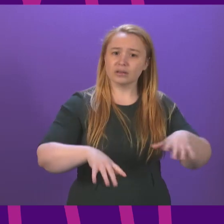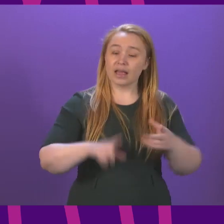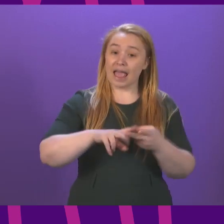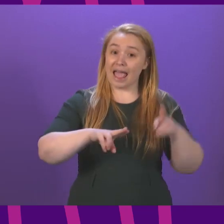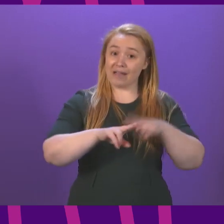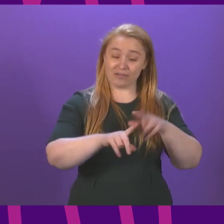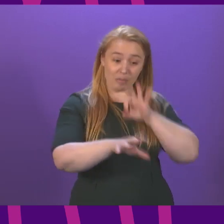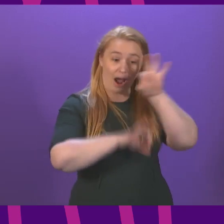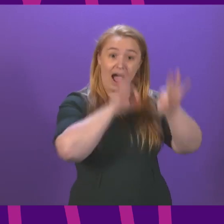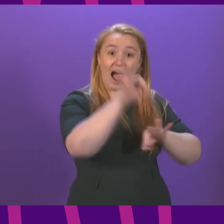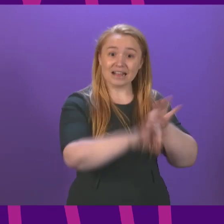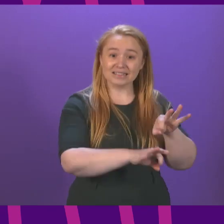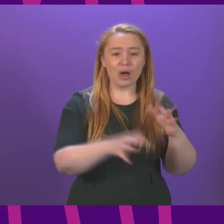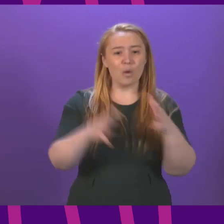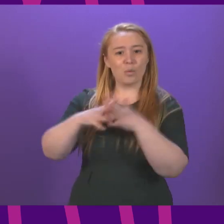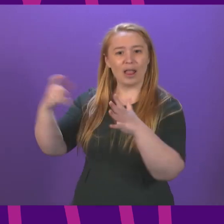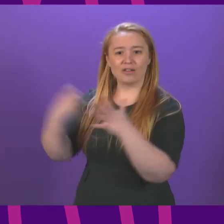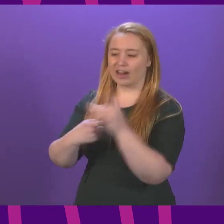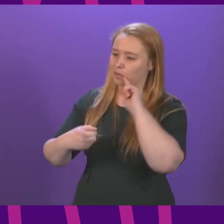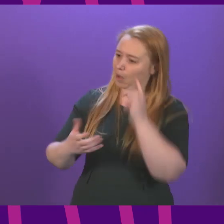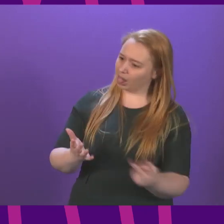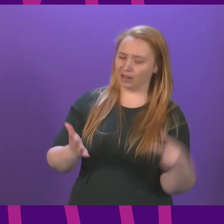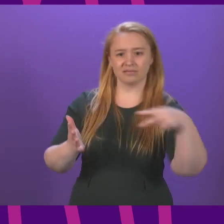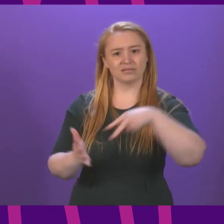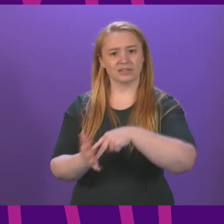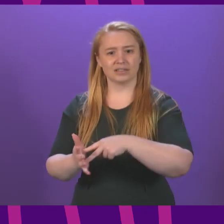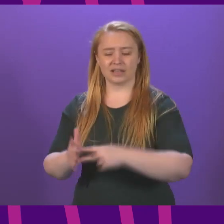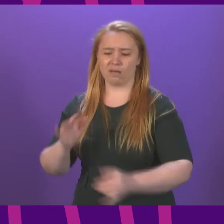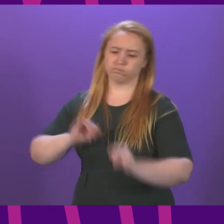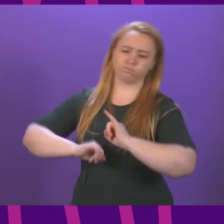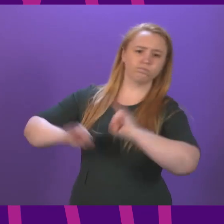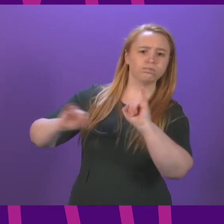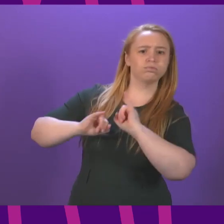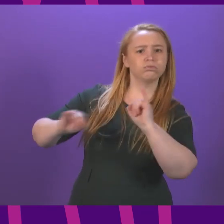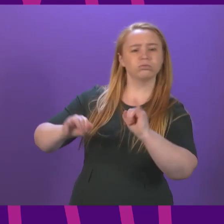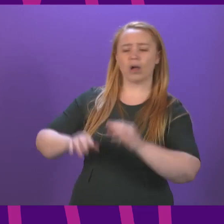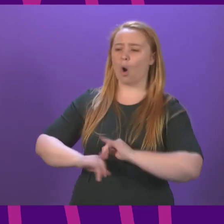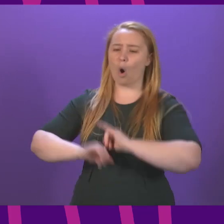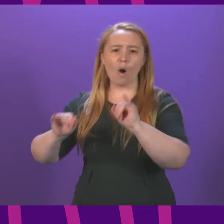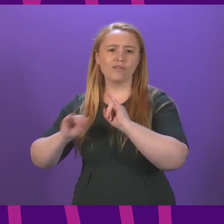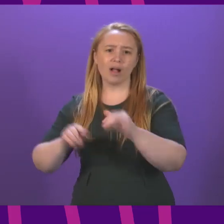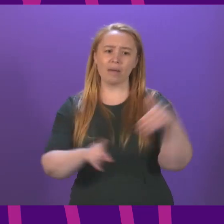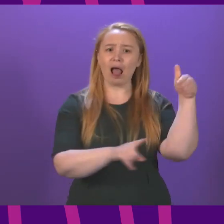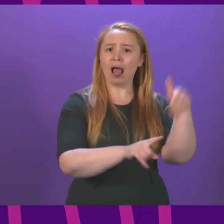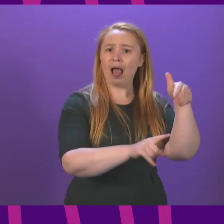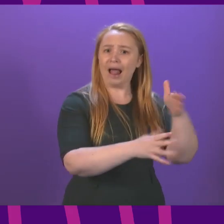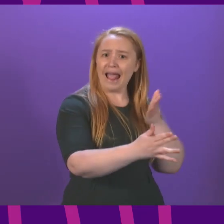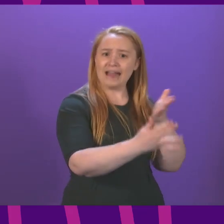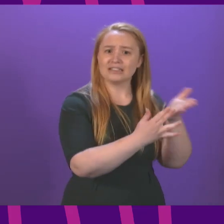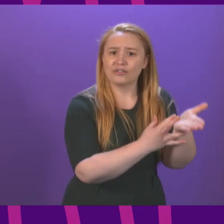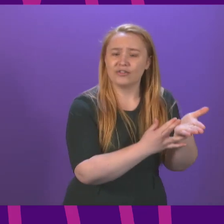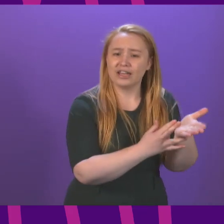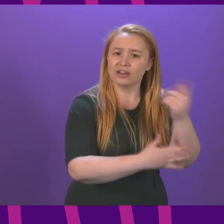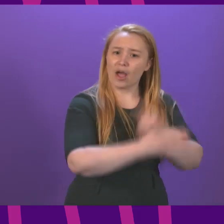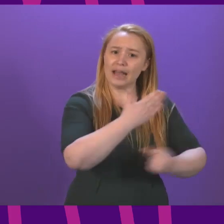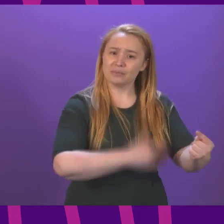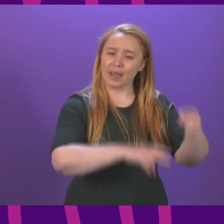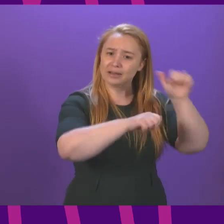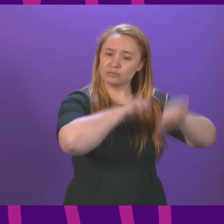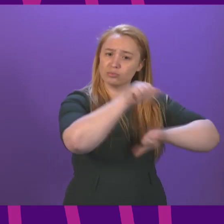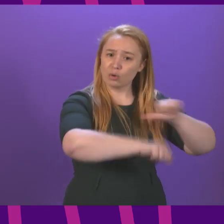certain, would be one of the first to be getting to his feet in this chamber saying how outrageous it was that we were intervening in an independent